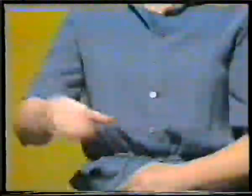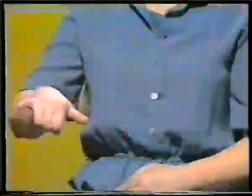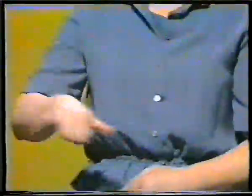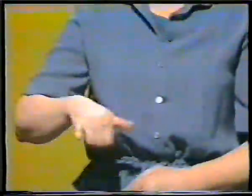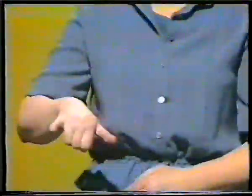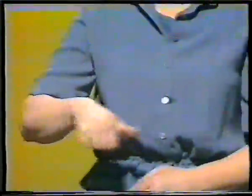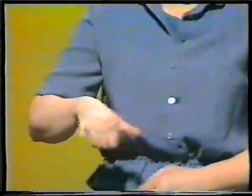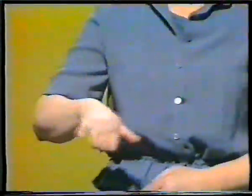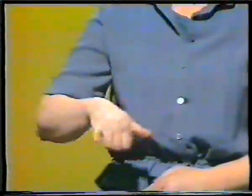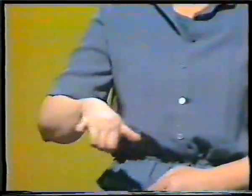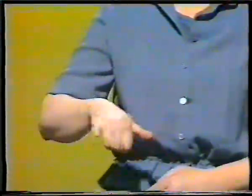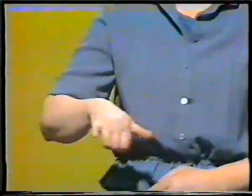Which?